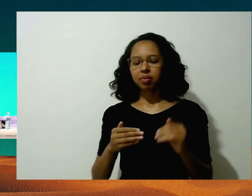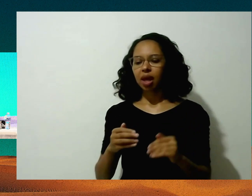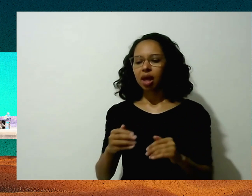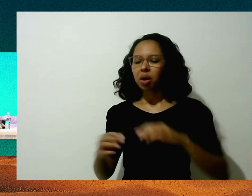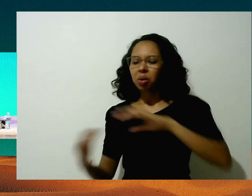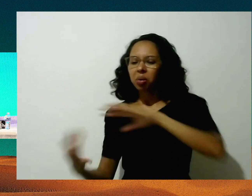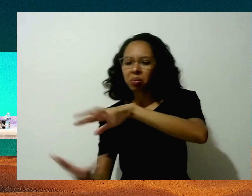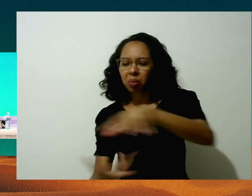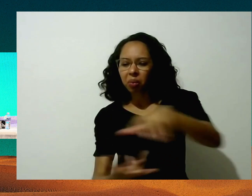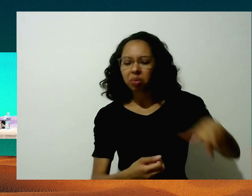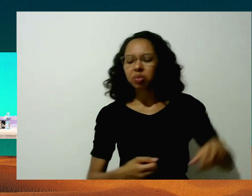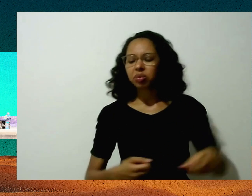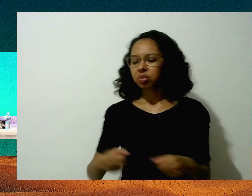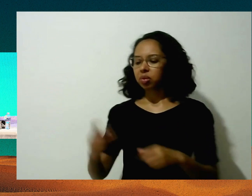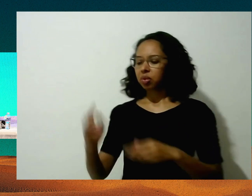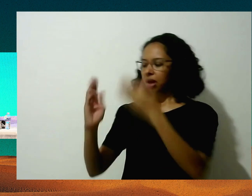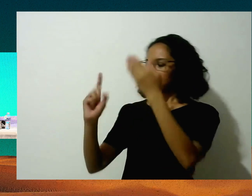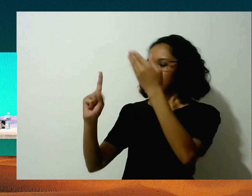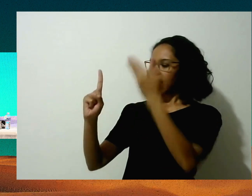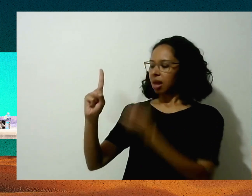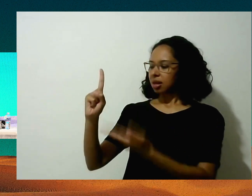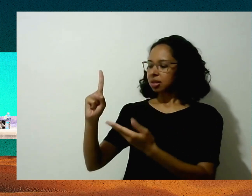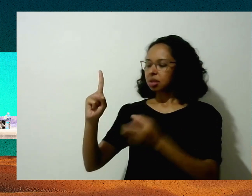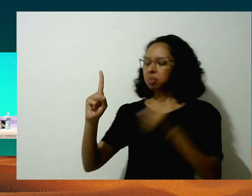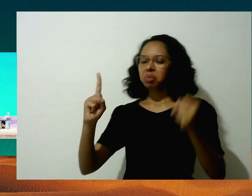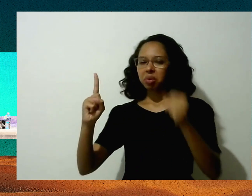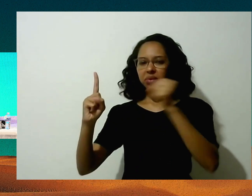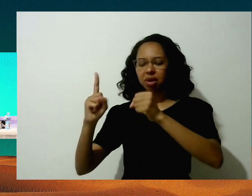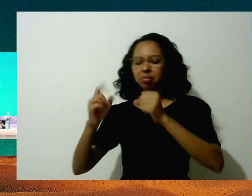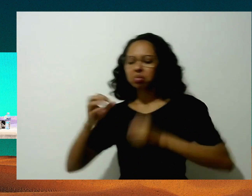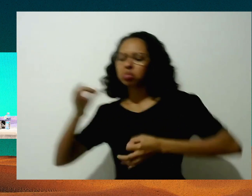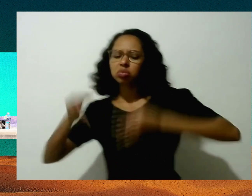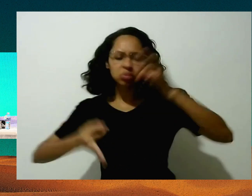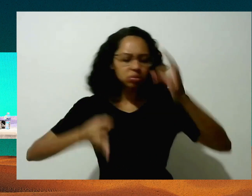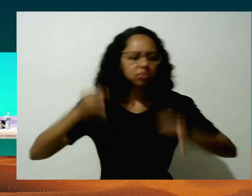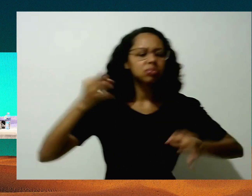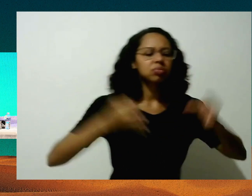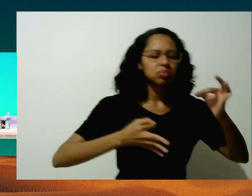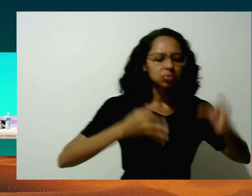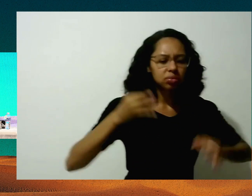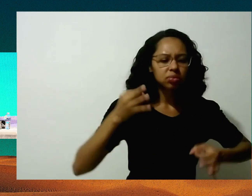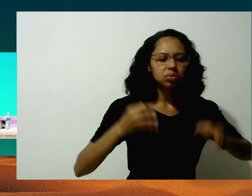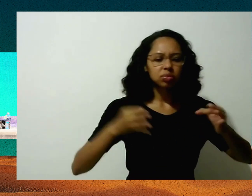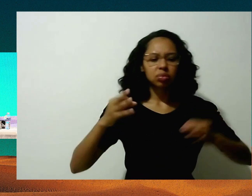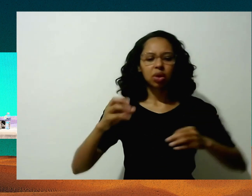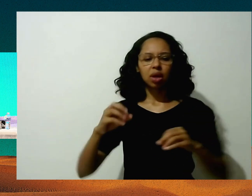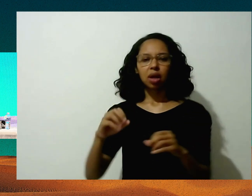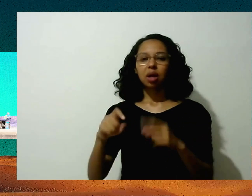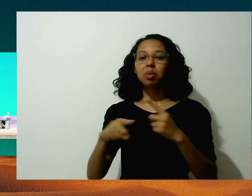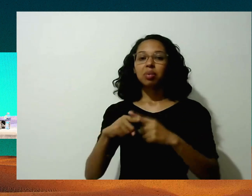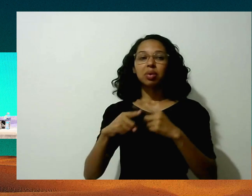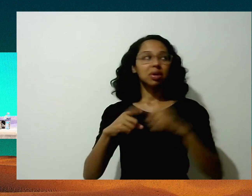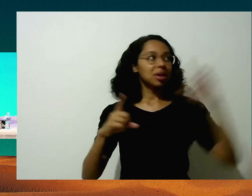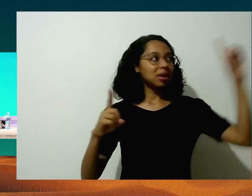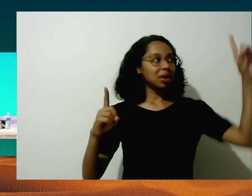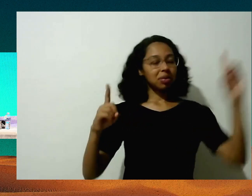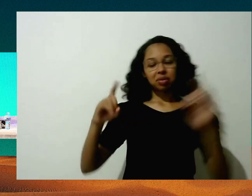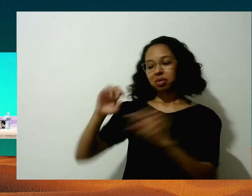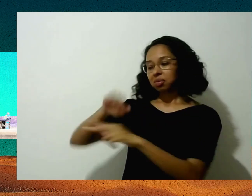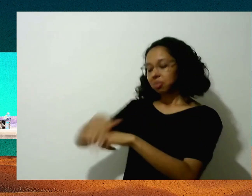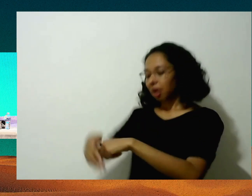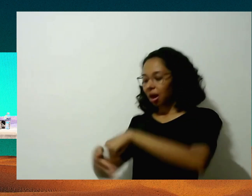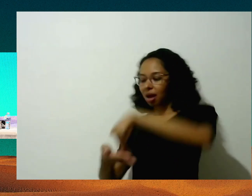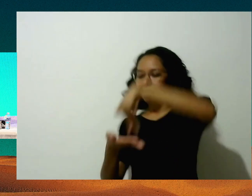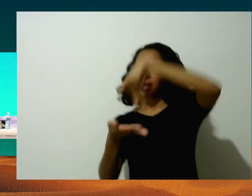e acreditou diante de todos, ressuscitando-o dentre os mortos. Because he